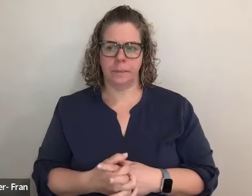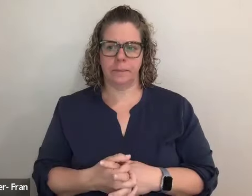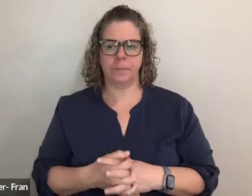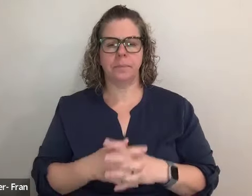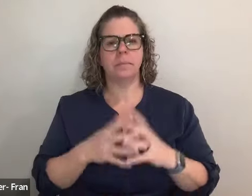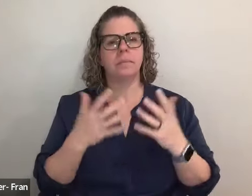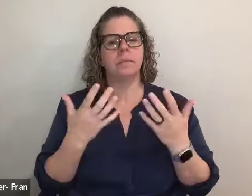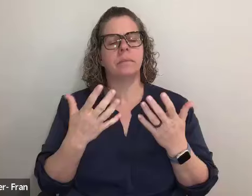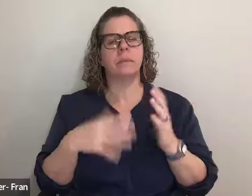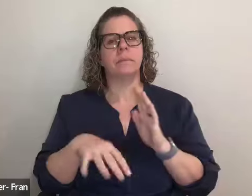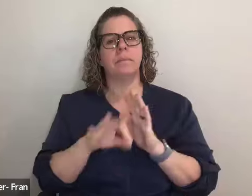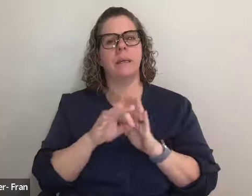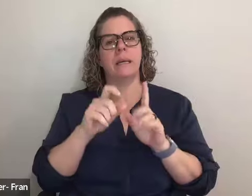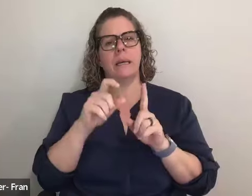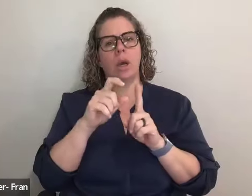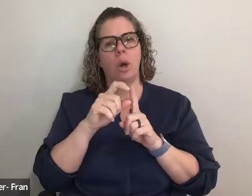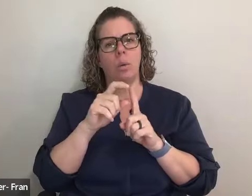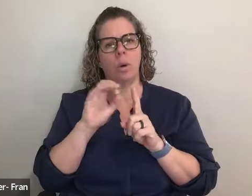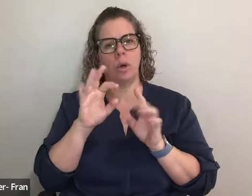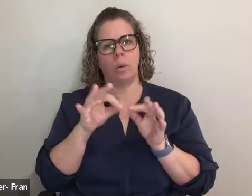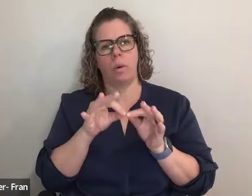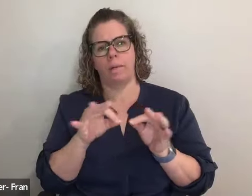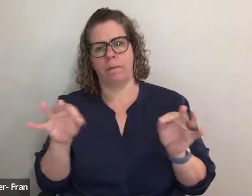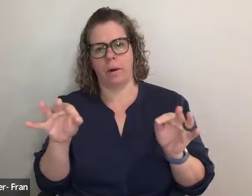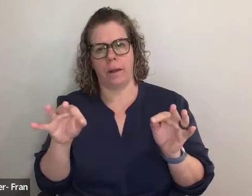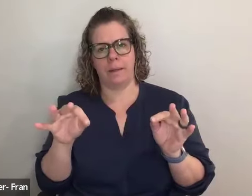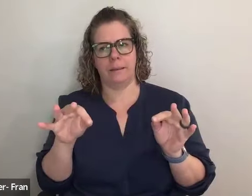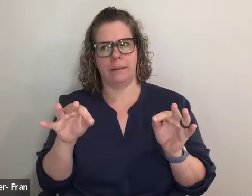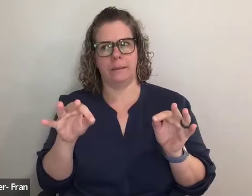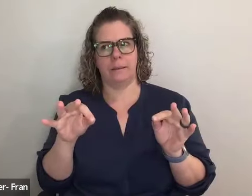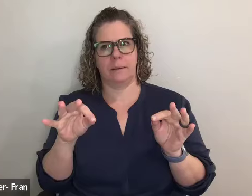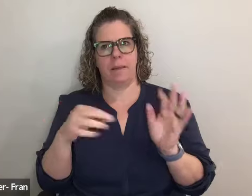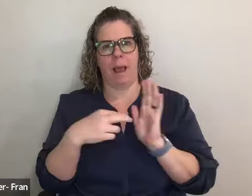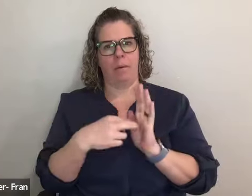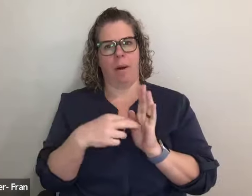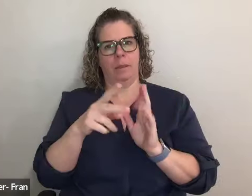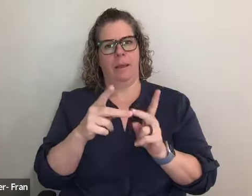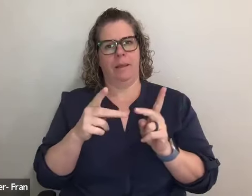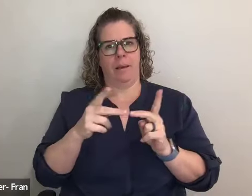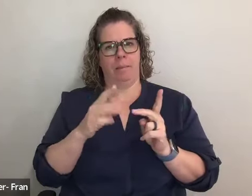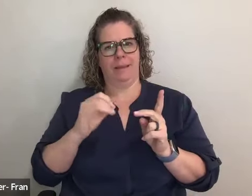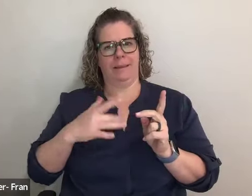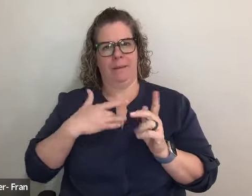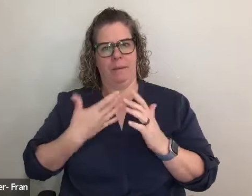And then choosing a word or a phrase that represents this place and sensation.